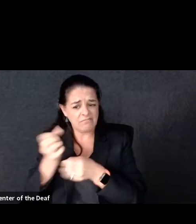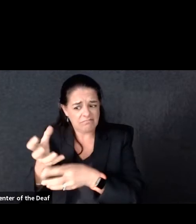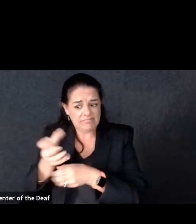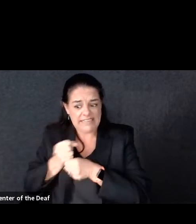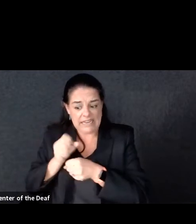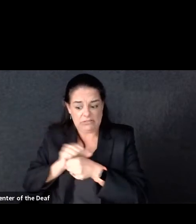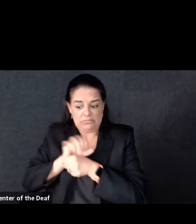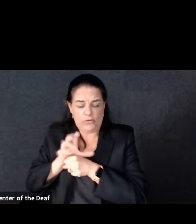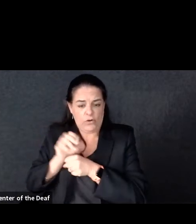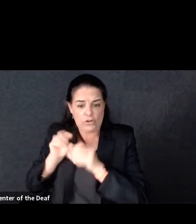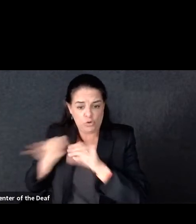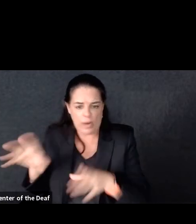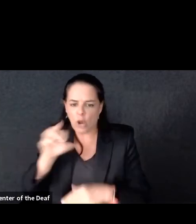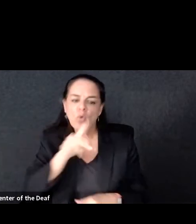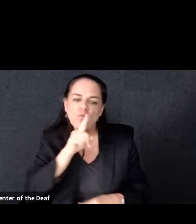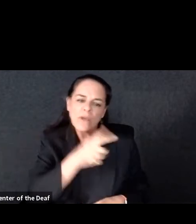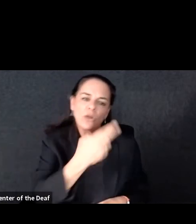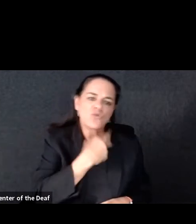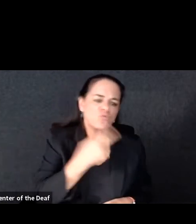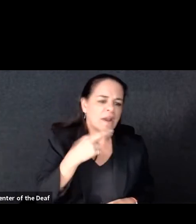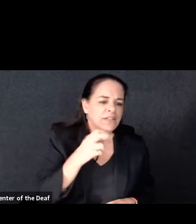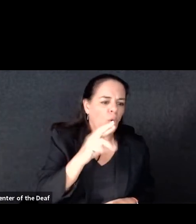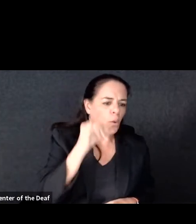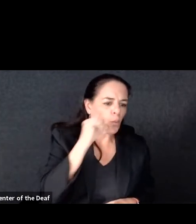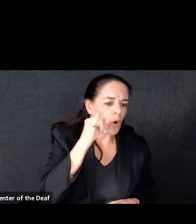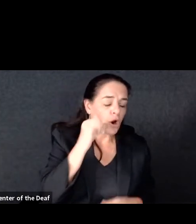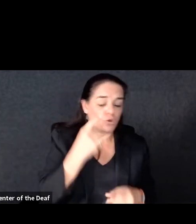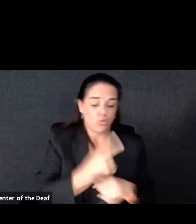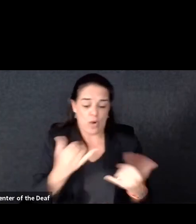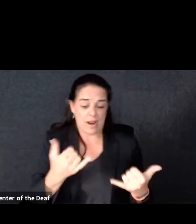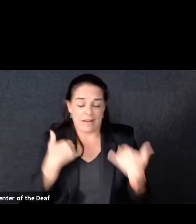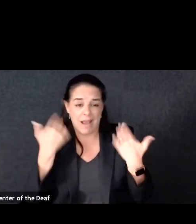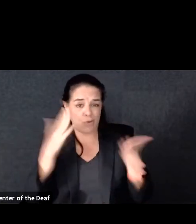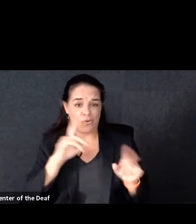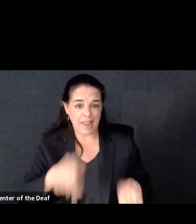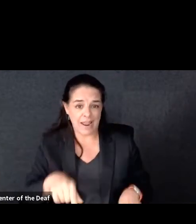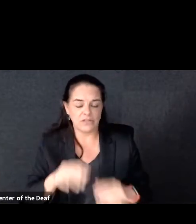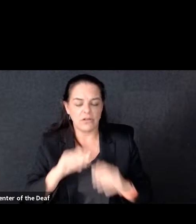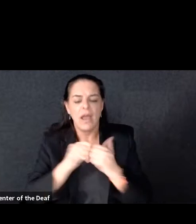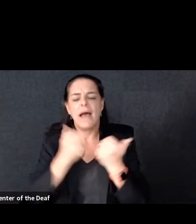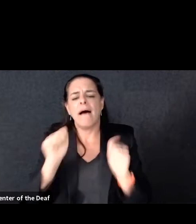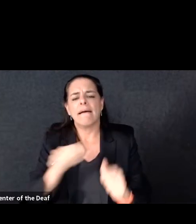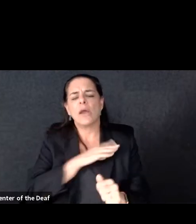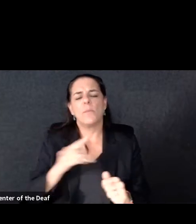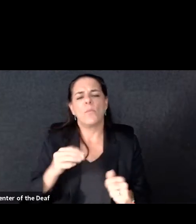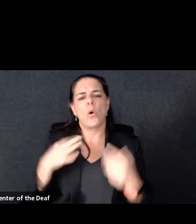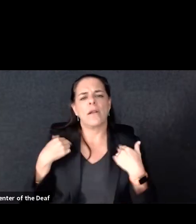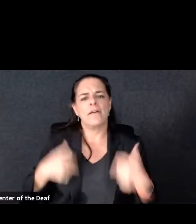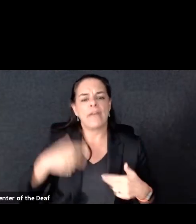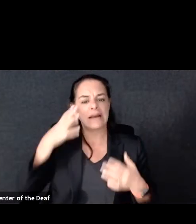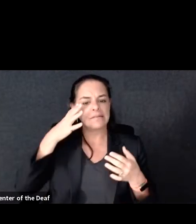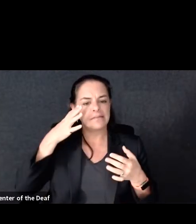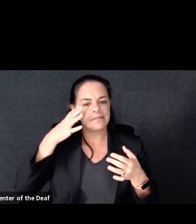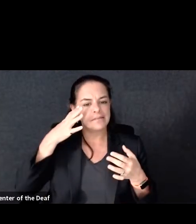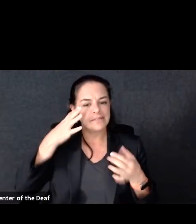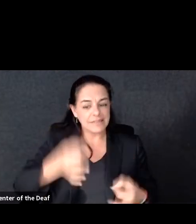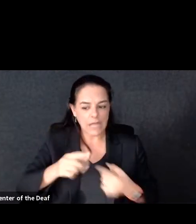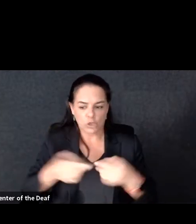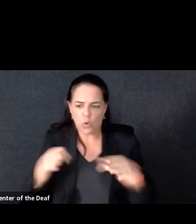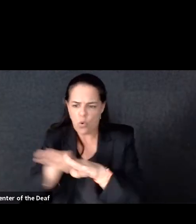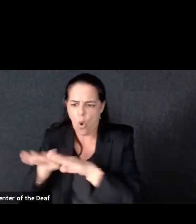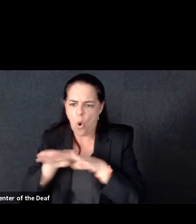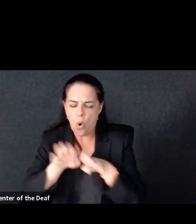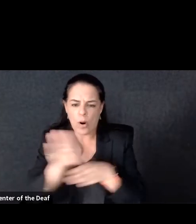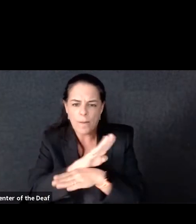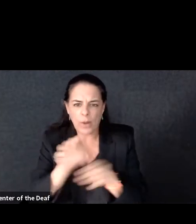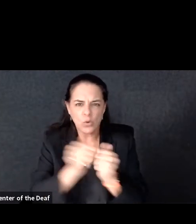Or is it restaurants and bars? I don't know the answer at this point." How can the Board of Health conclude to close these businesses without